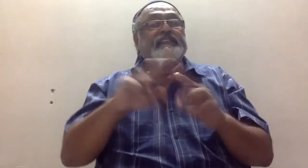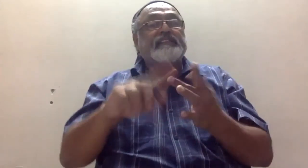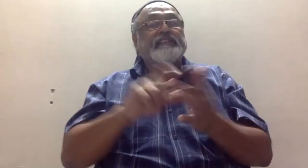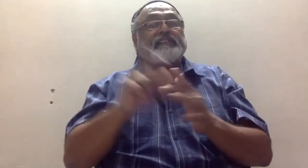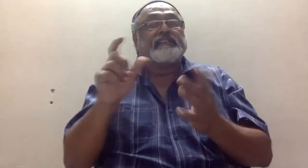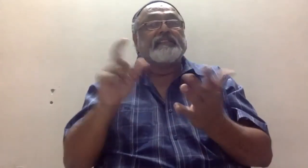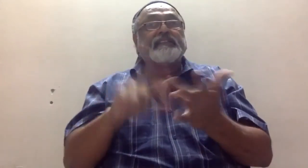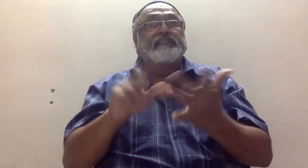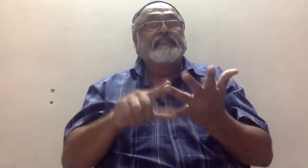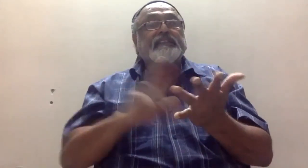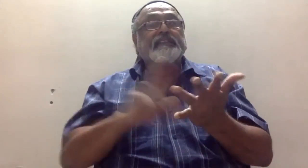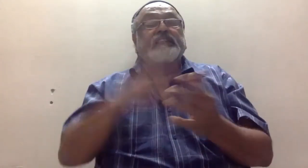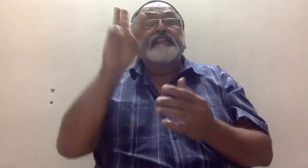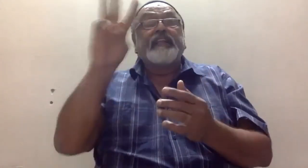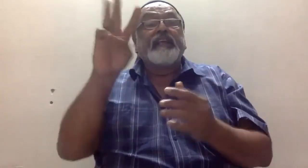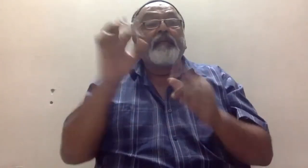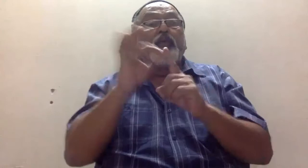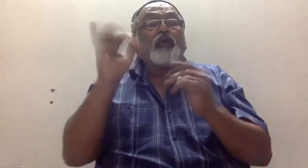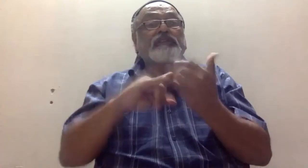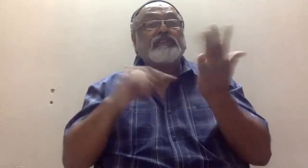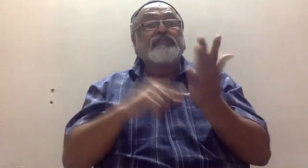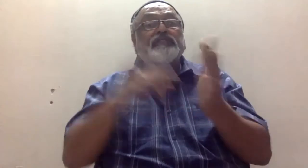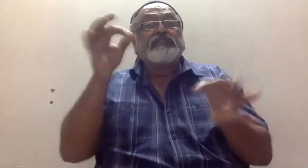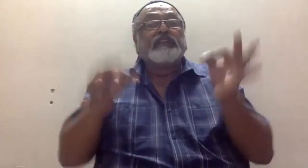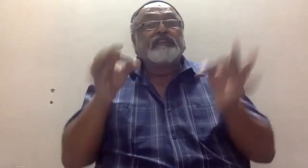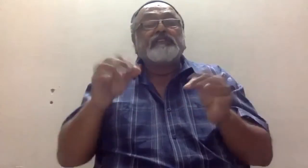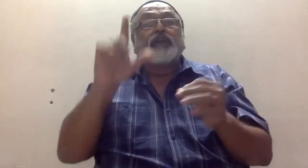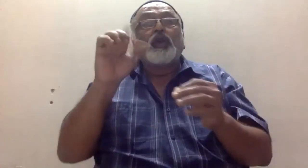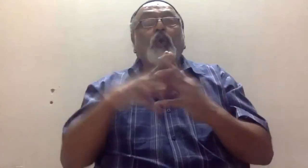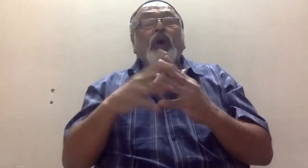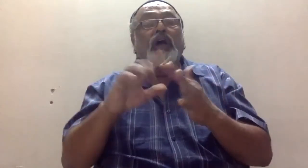3 posts for judges in the lower judiciary were reserved for the blind people.